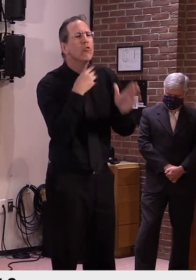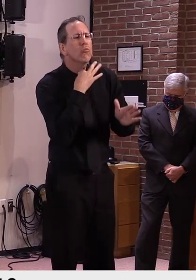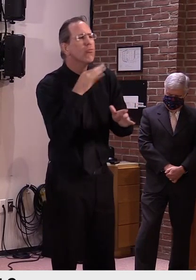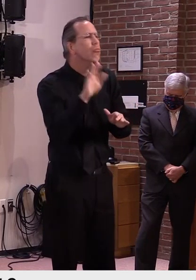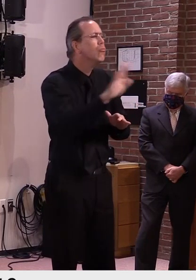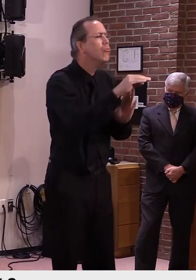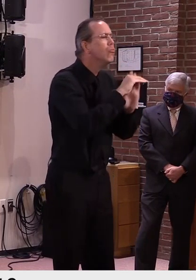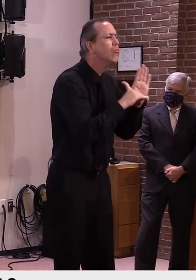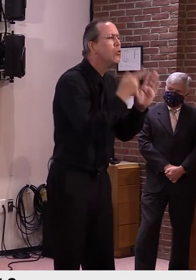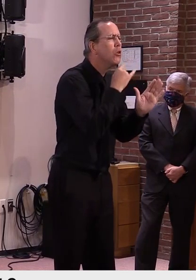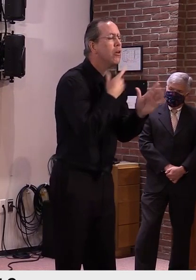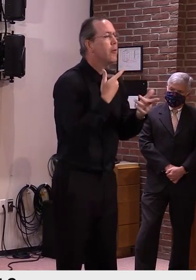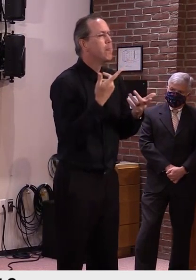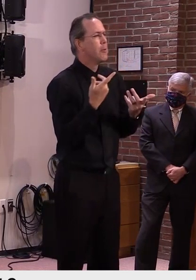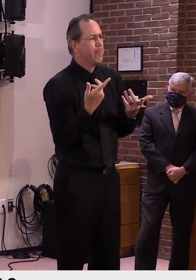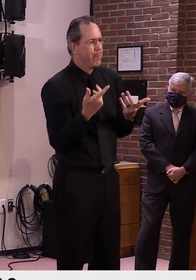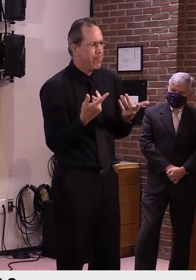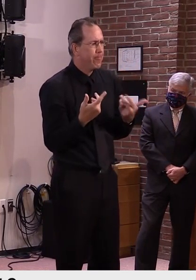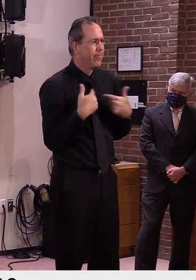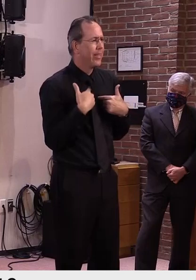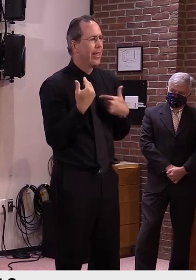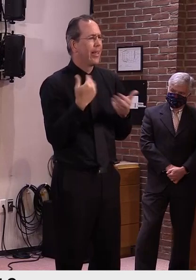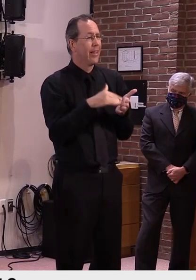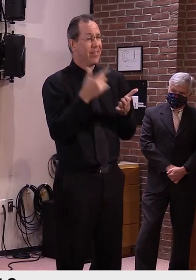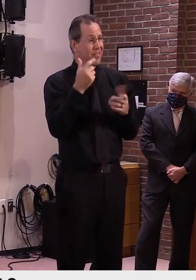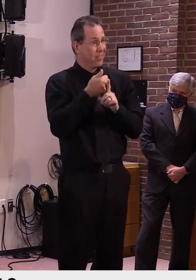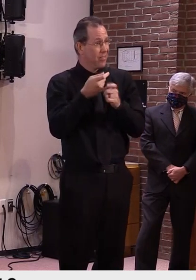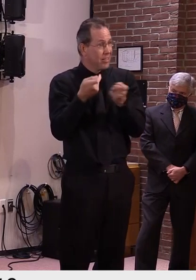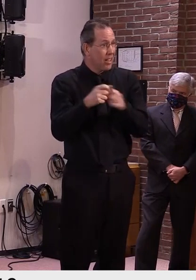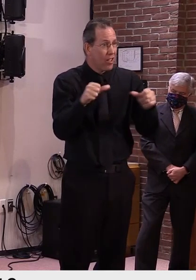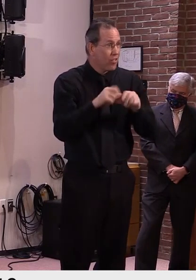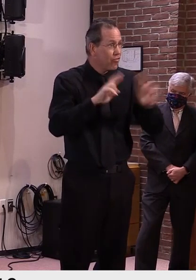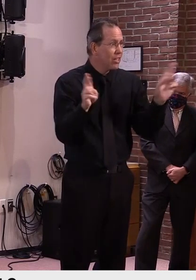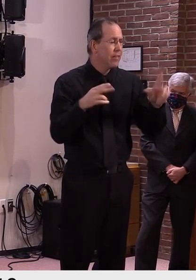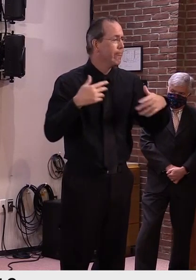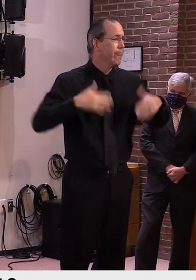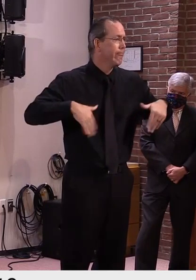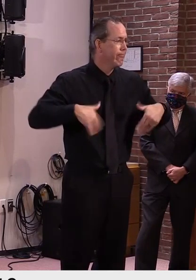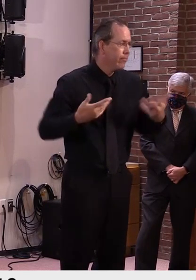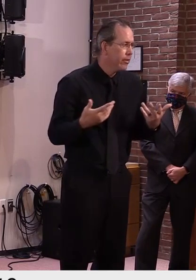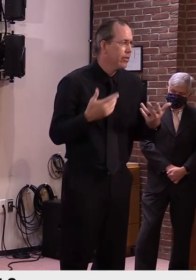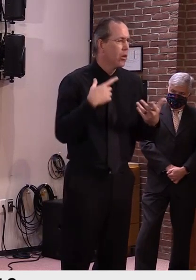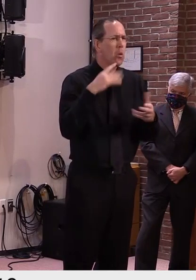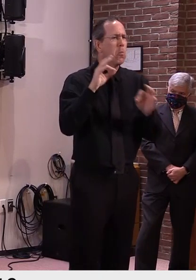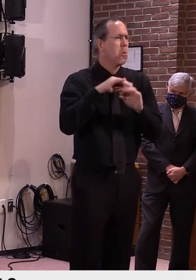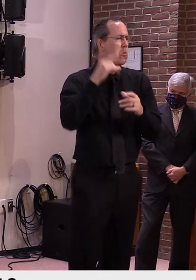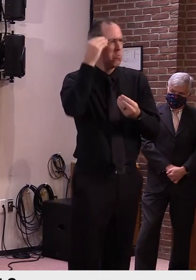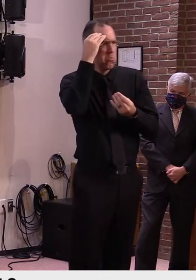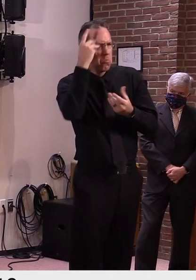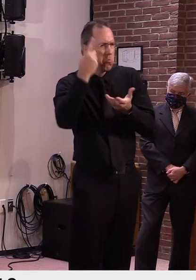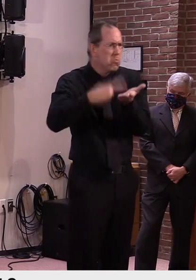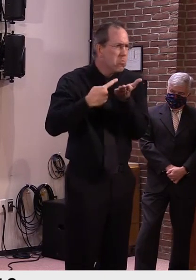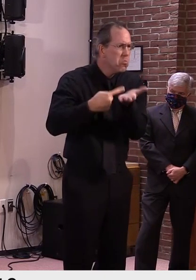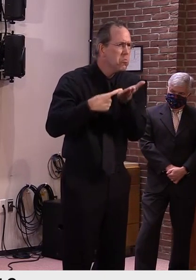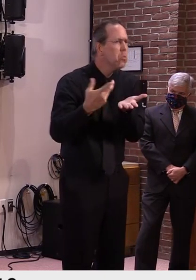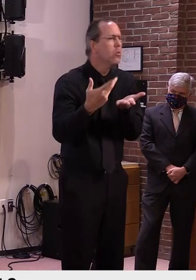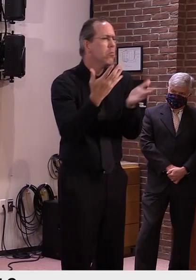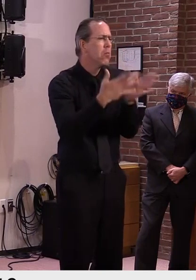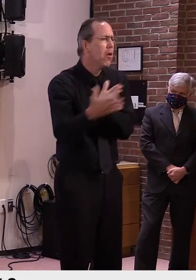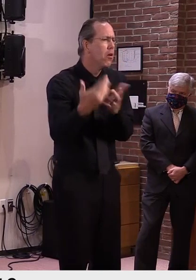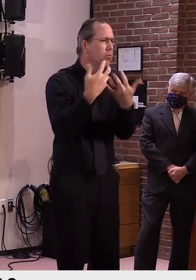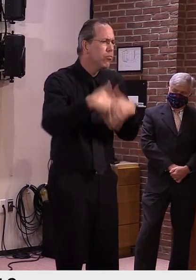but we just haven't gotten that far at this point in time. But I would imagine, again, if we can adhere to